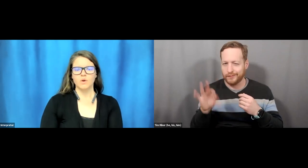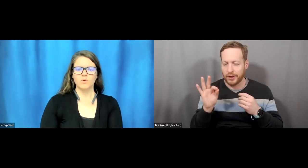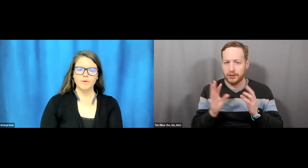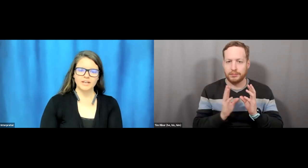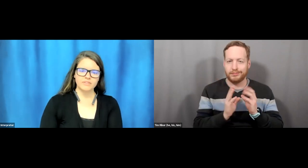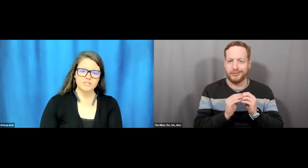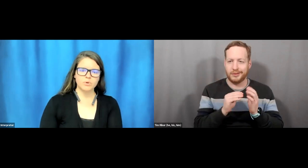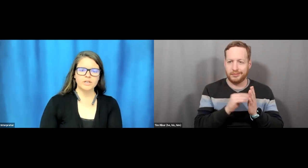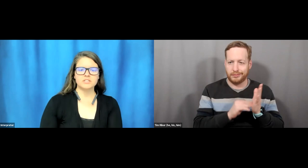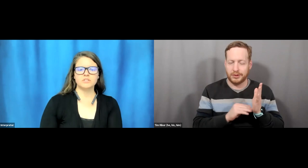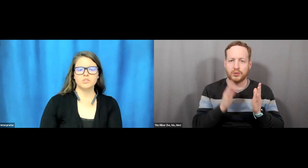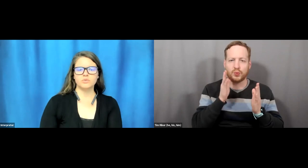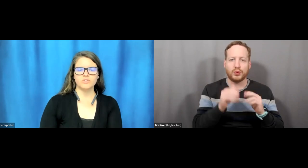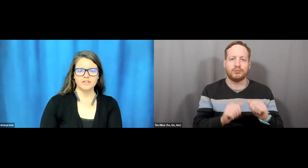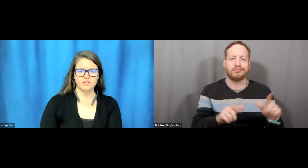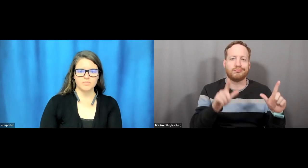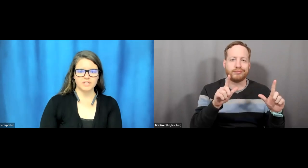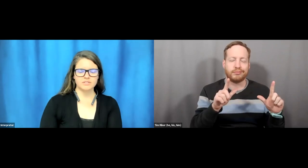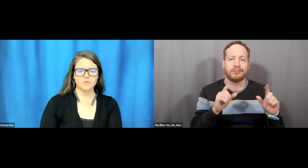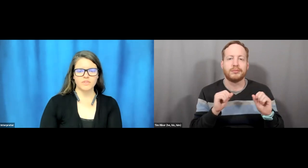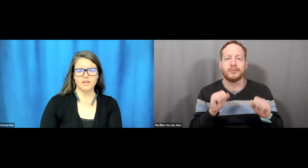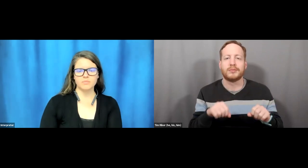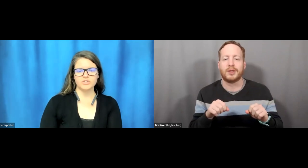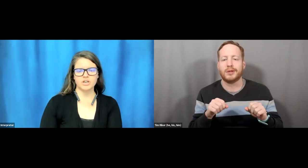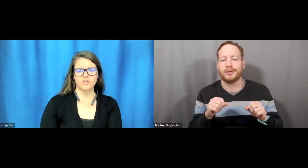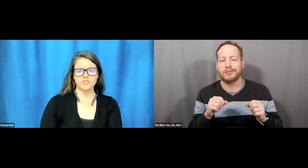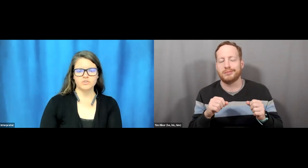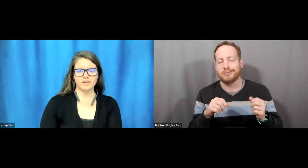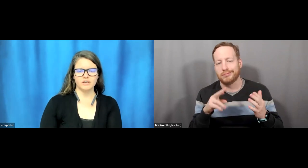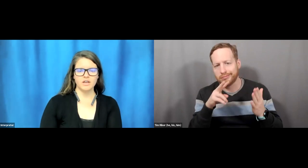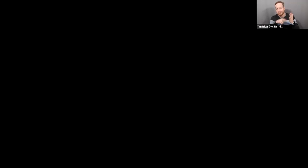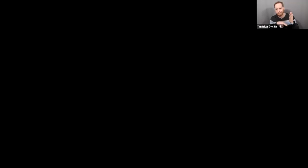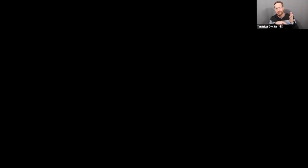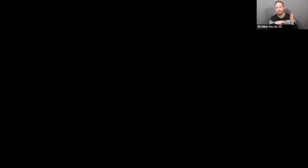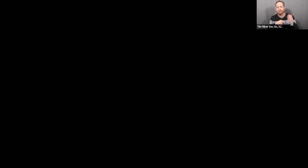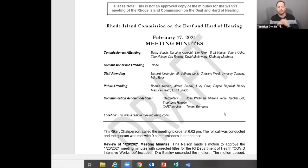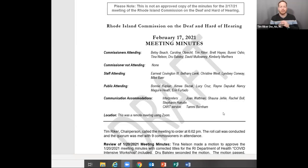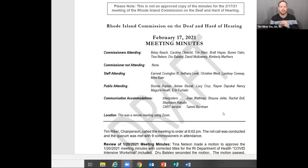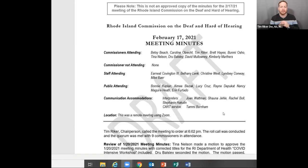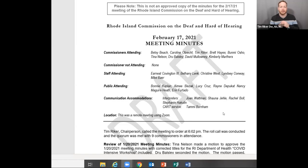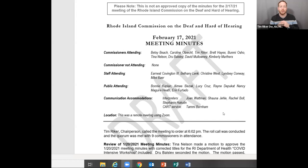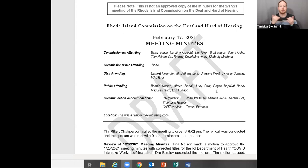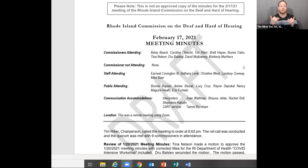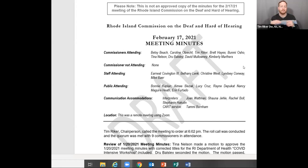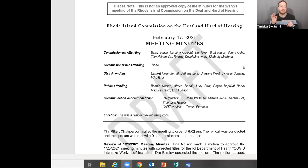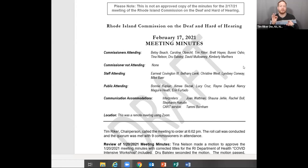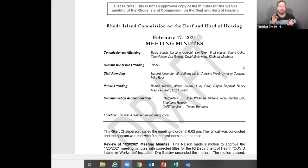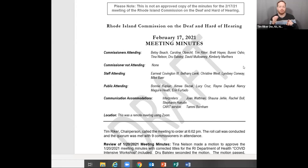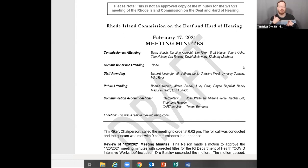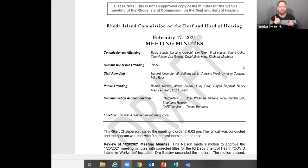We're waiting at this point to find the minutes so that they can be shared on the screen. And then at that point, we'd be able to, oh, here they are.